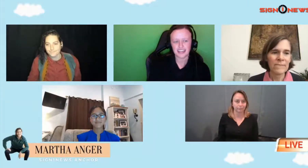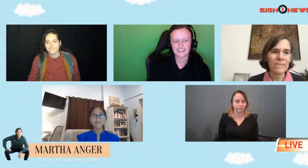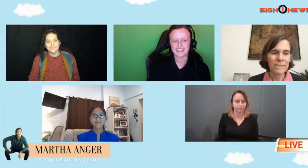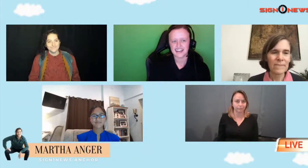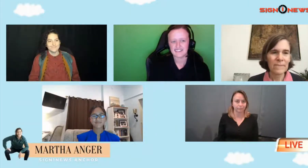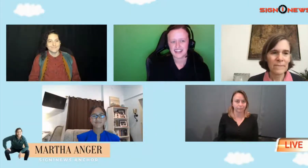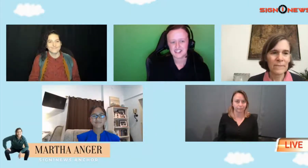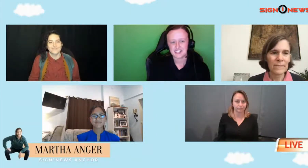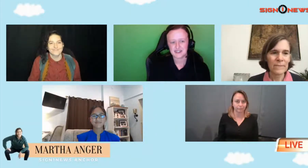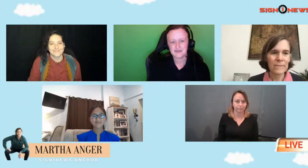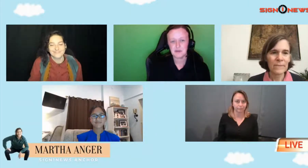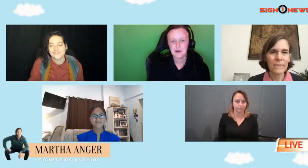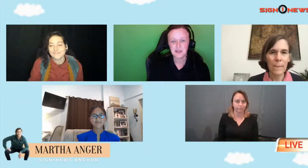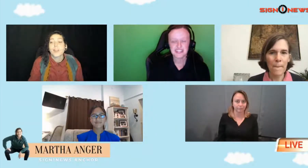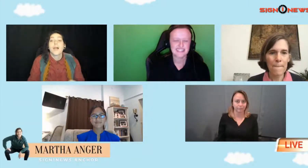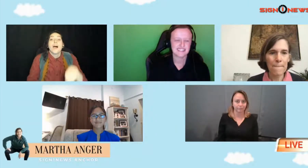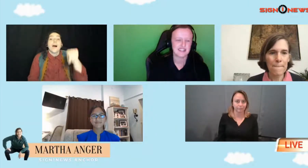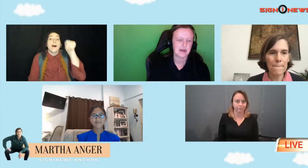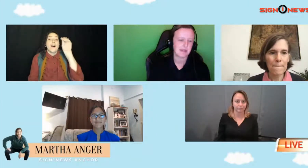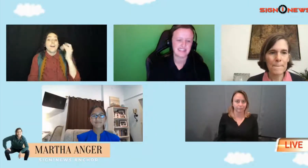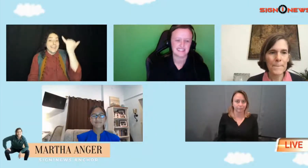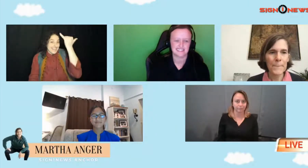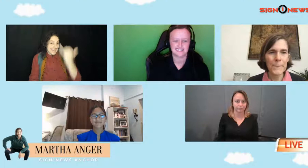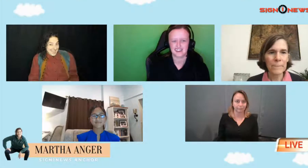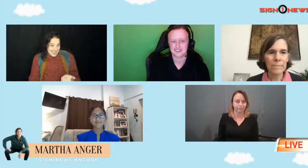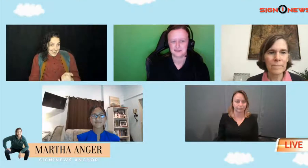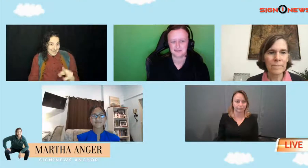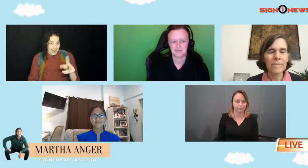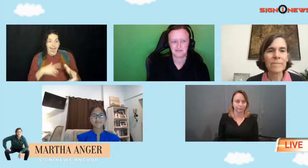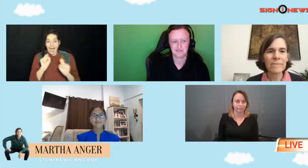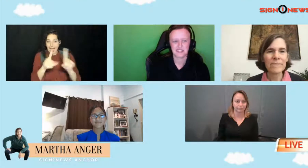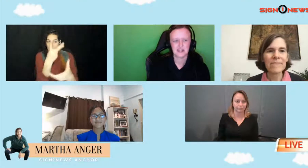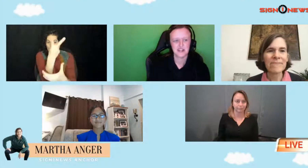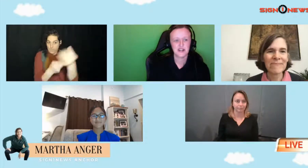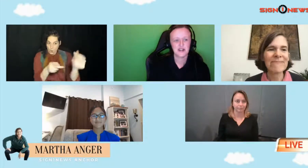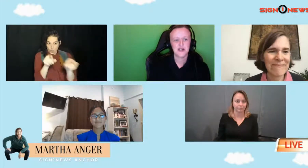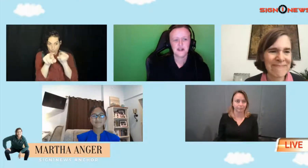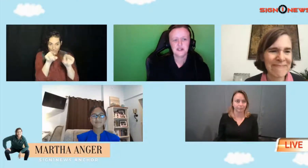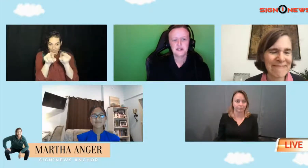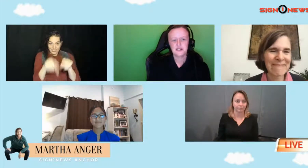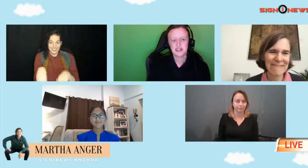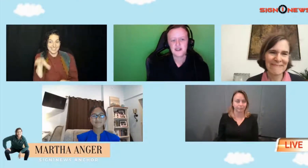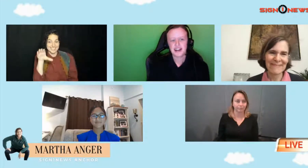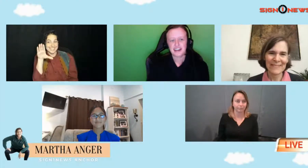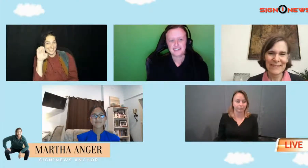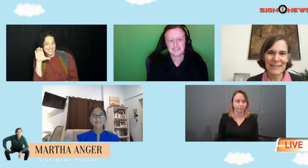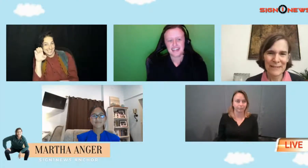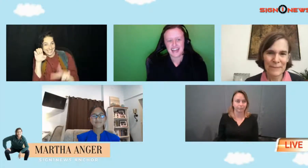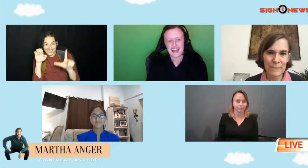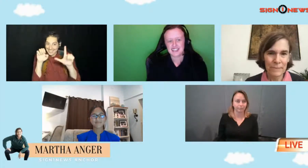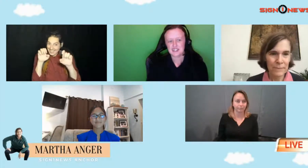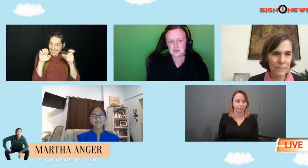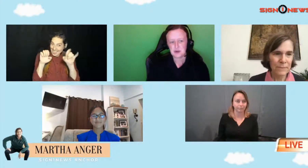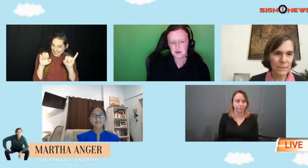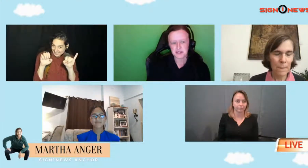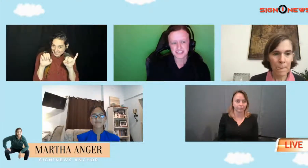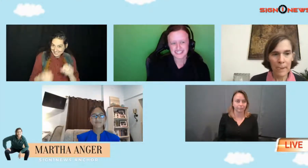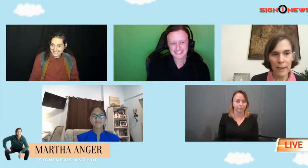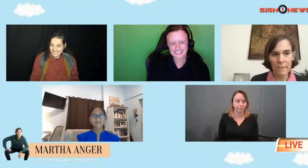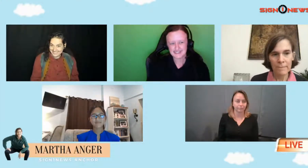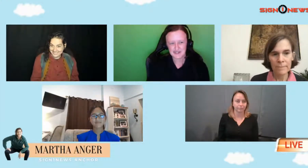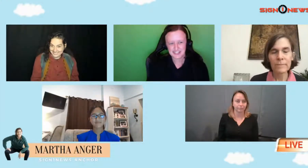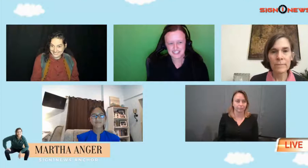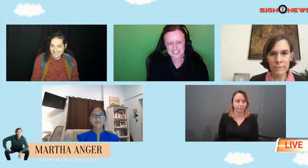book and the live action, both is amazing. Awesome. Mm-hmm. So now I've asked you